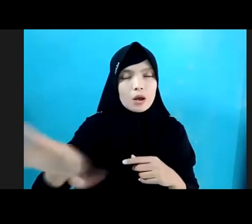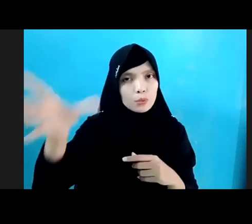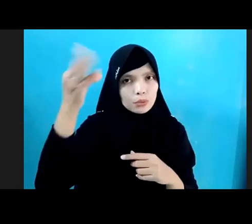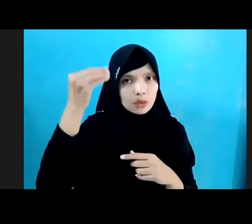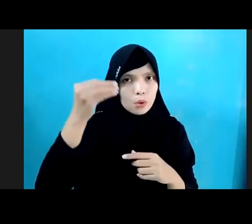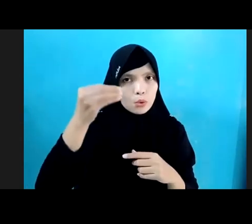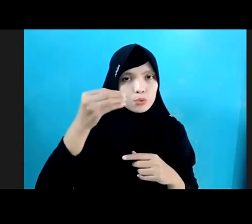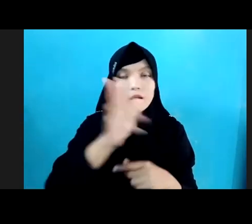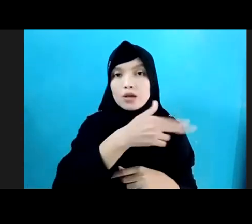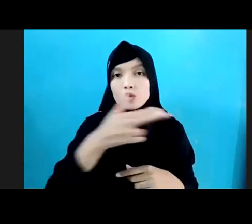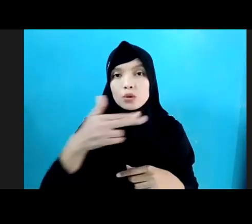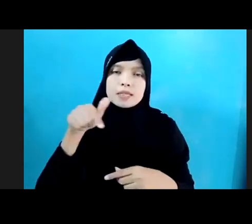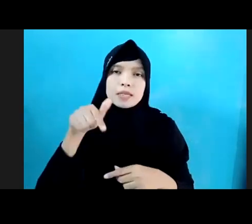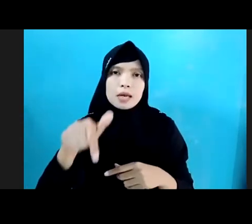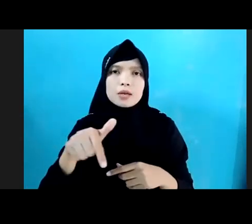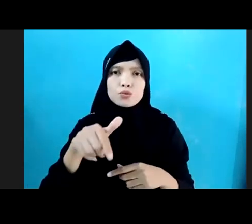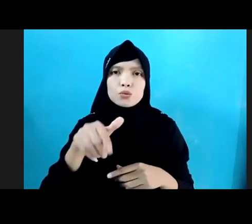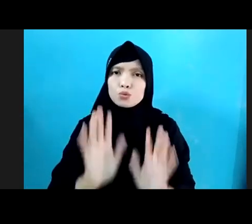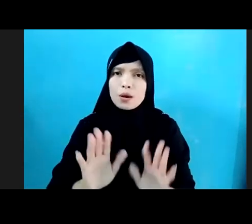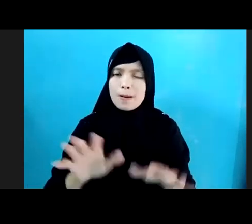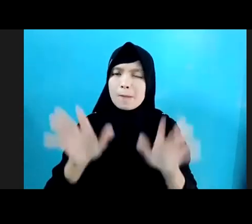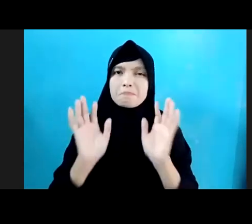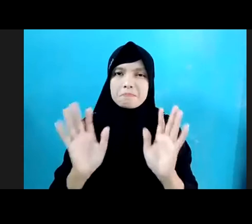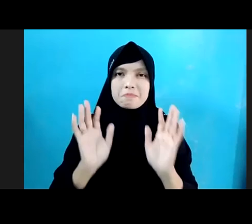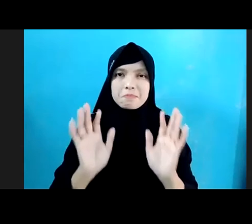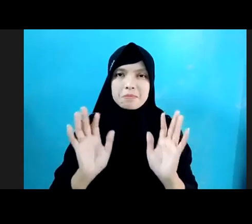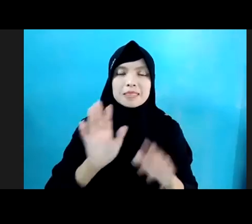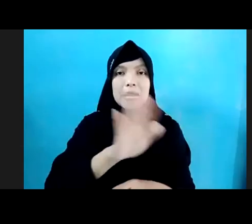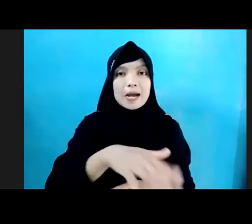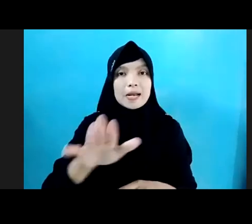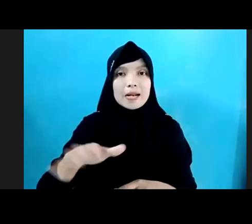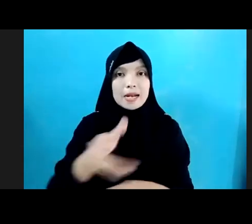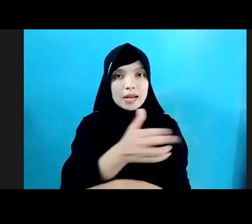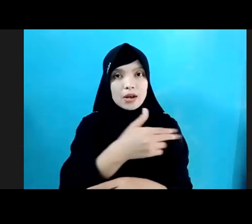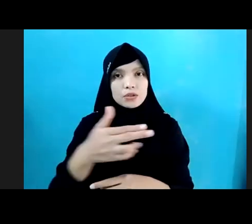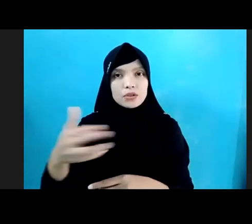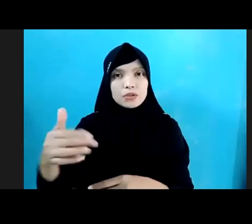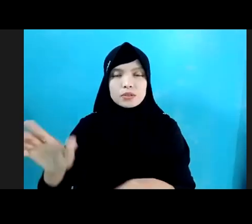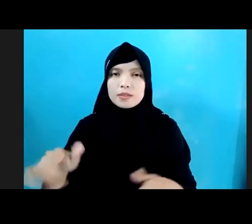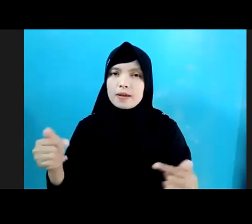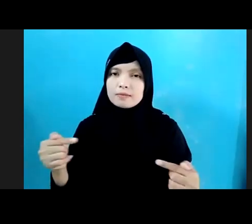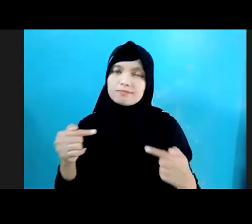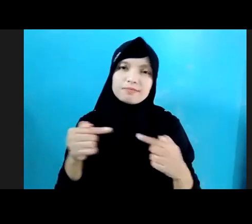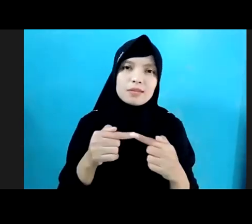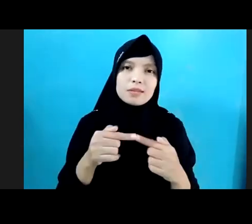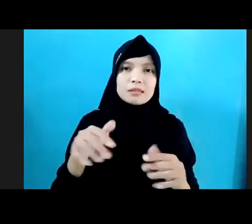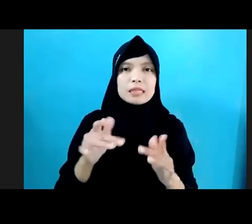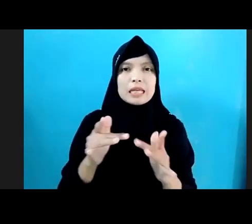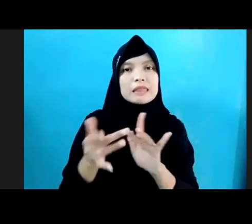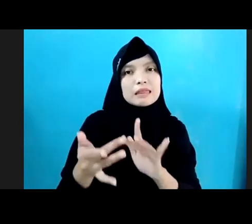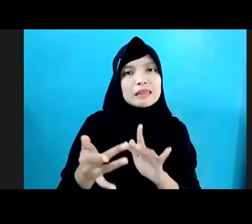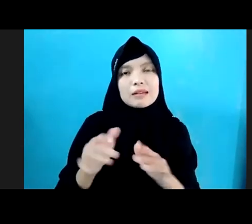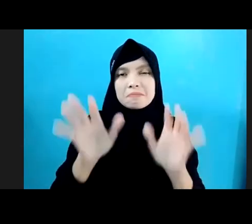Statistics Studies Would Show That They're Very Well Accessible And They're